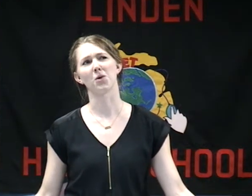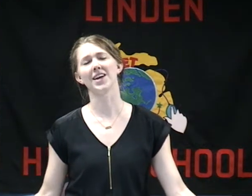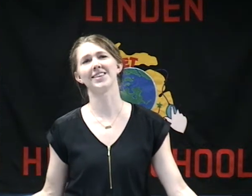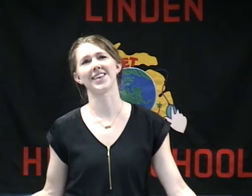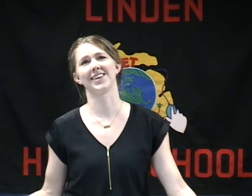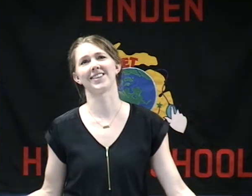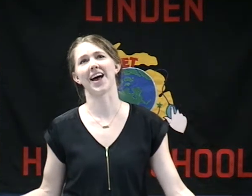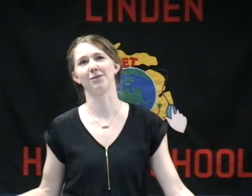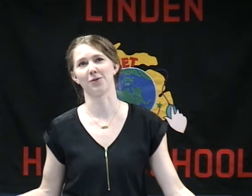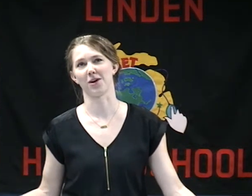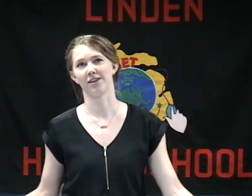What is that sign for?